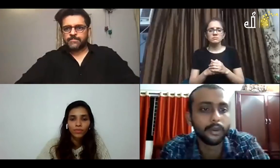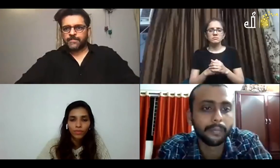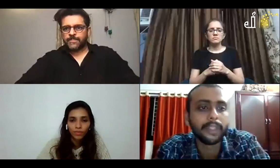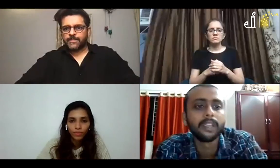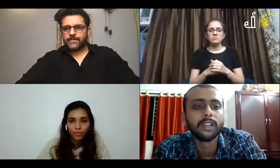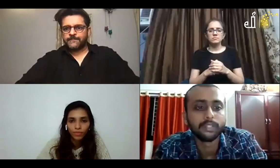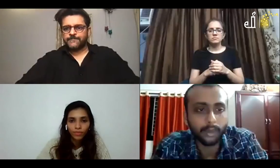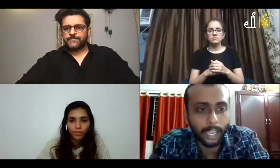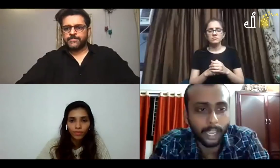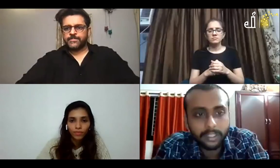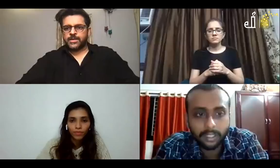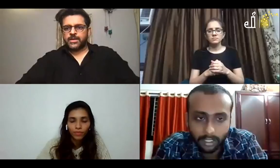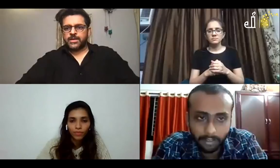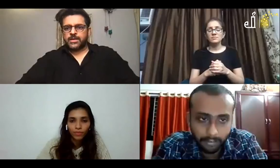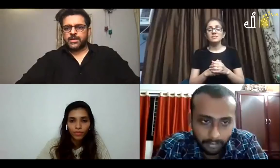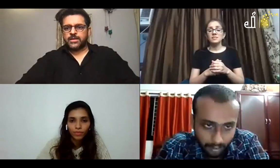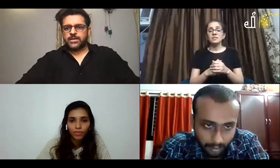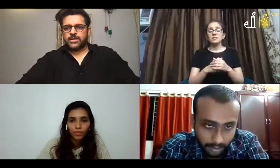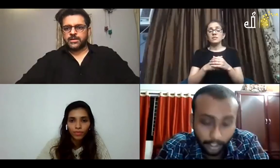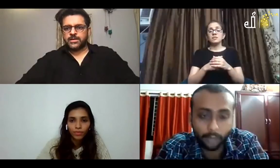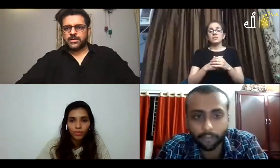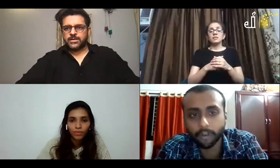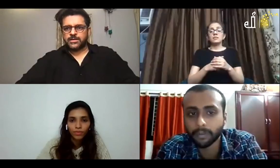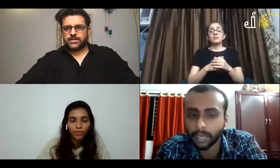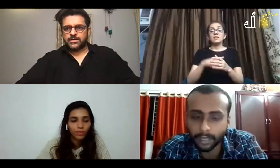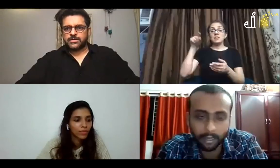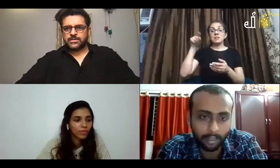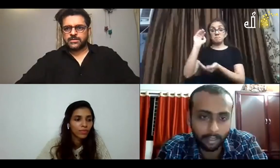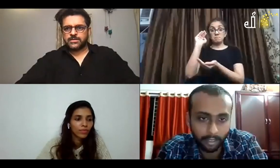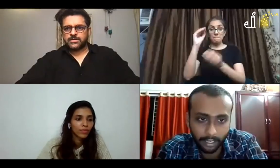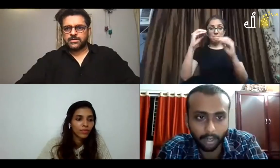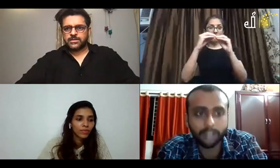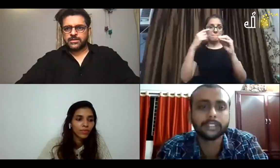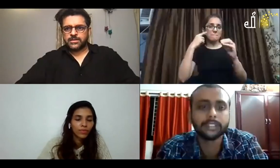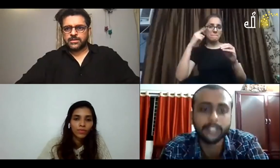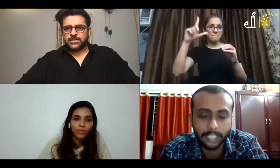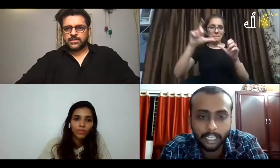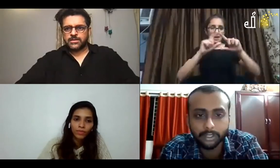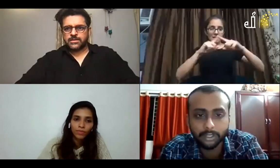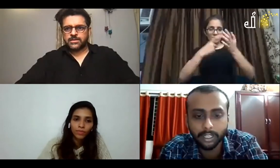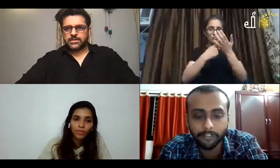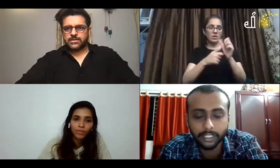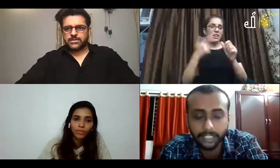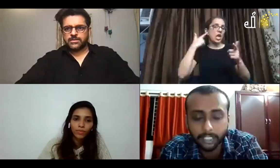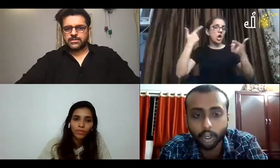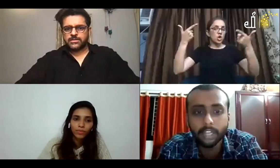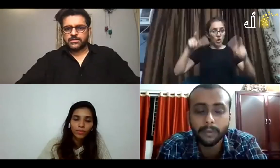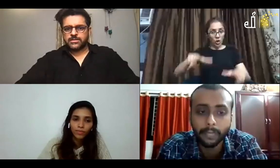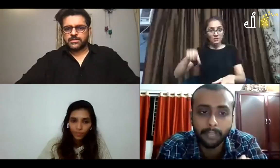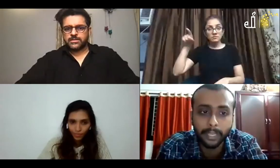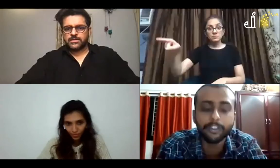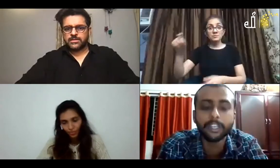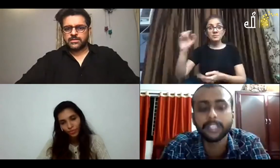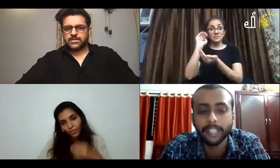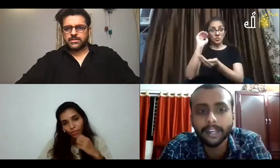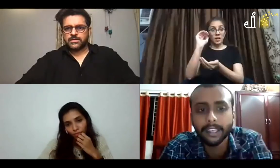Yeah, okay. So along with severe to profound bilateral hearing loss, the child should, if the child is not